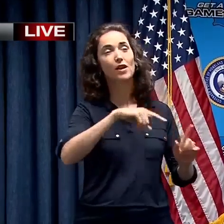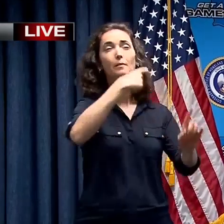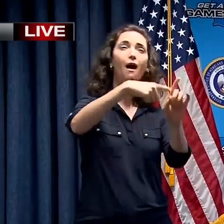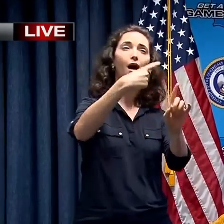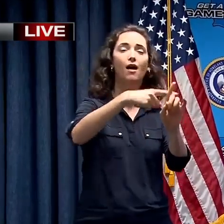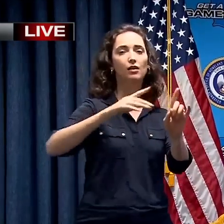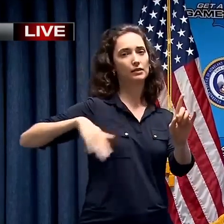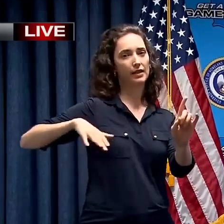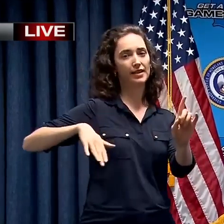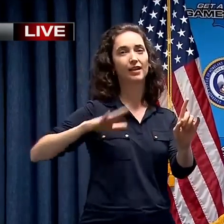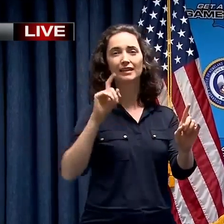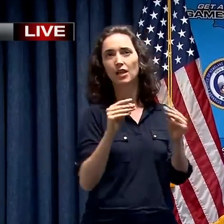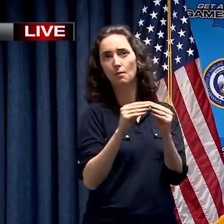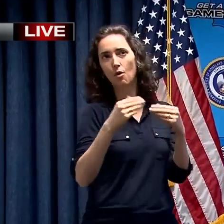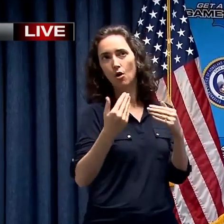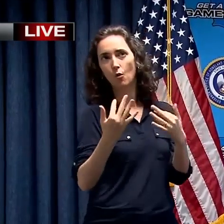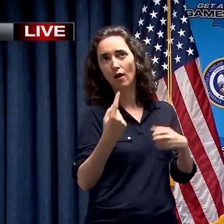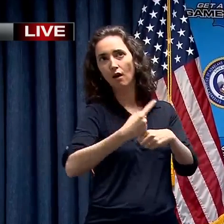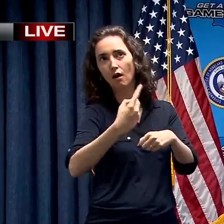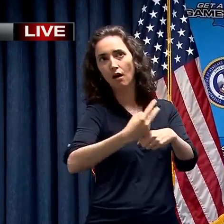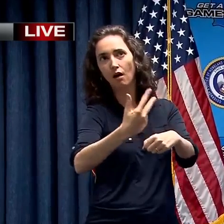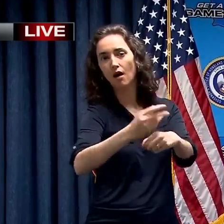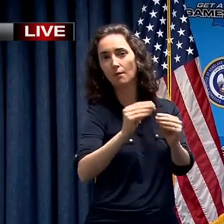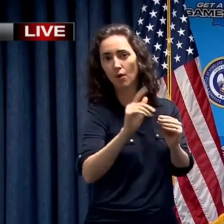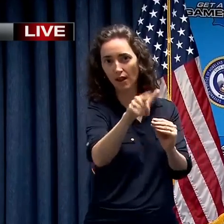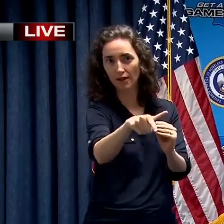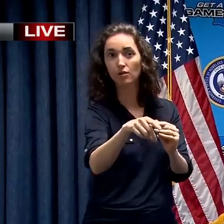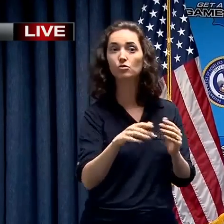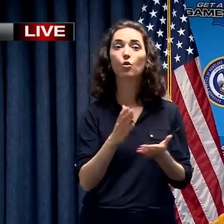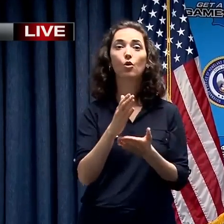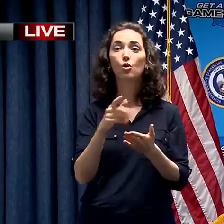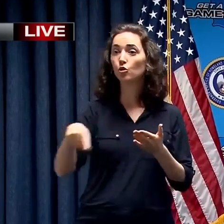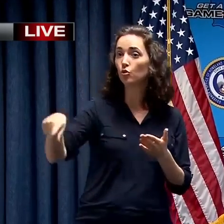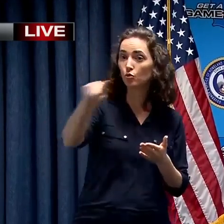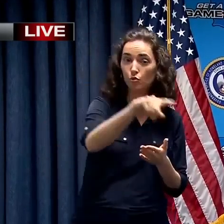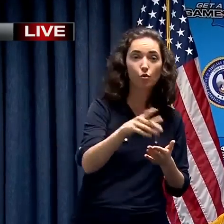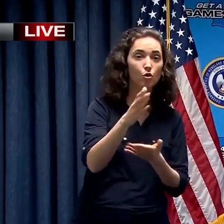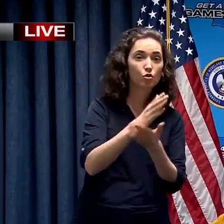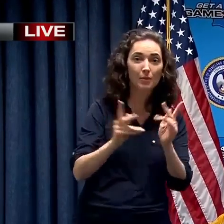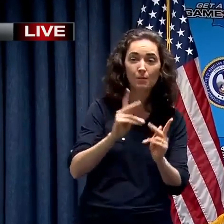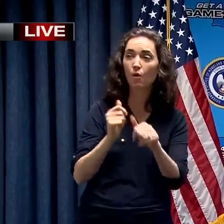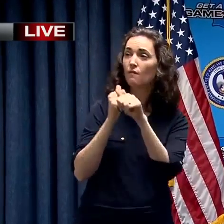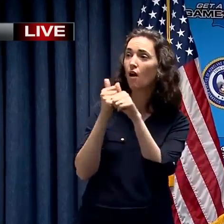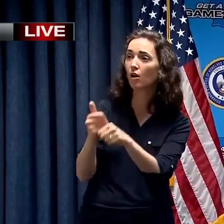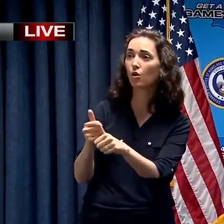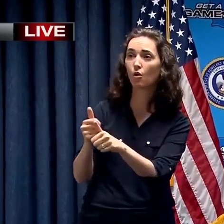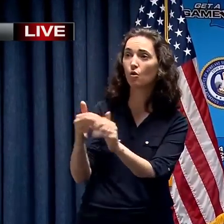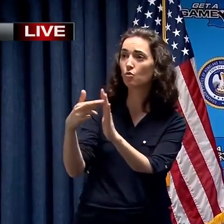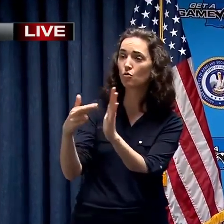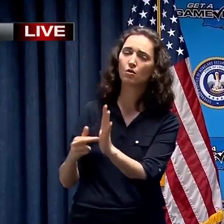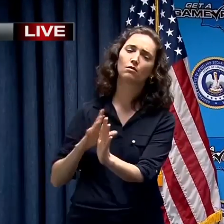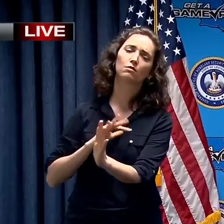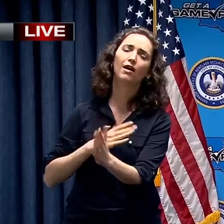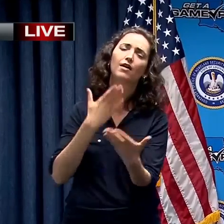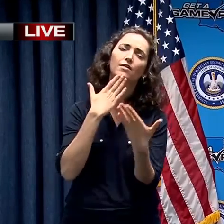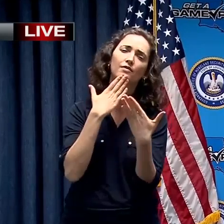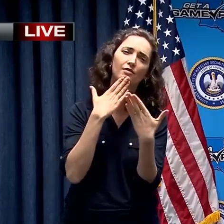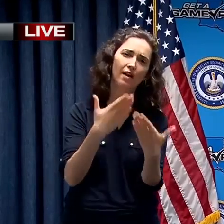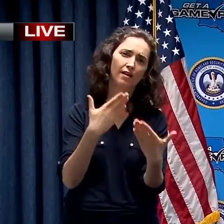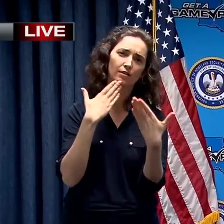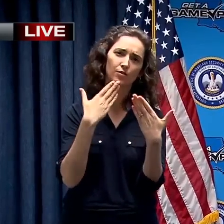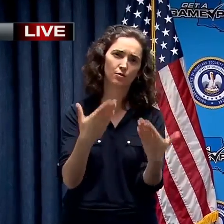outcome. So to those of you out there who are complying, thank you very much. I sincerely appreciate, and the